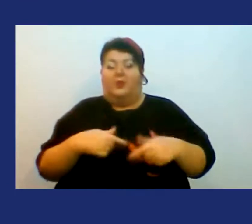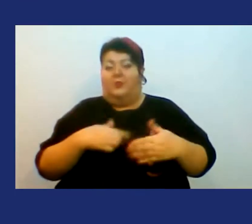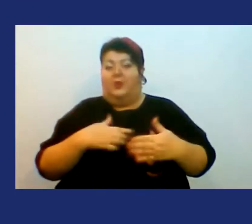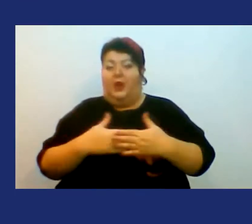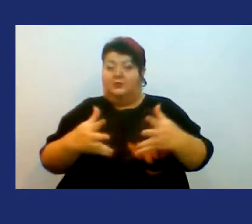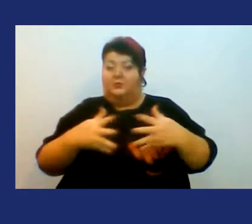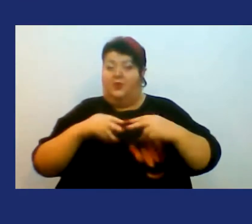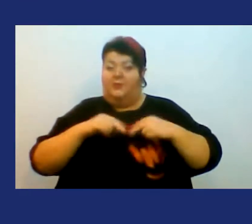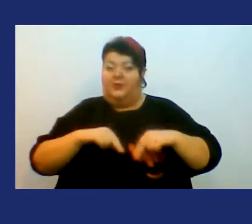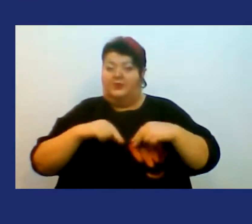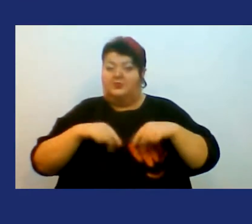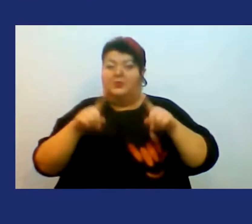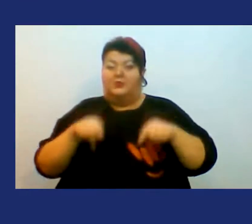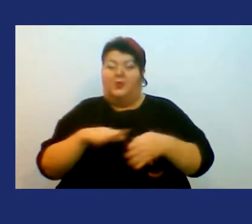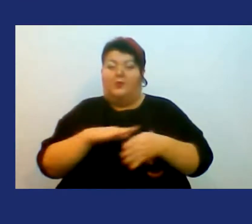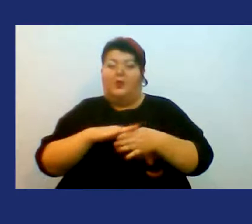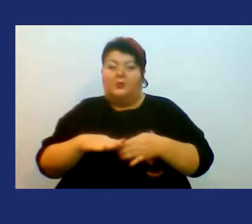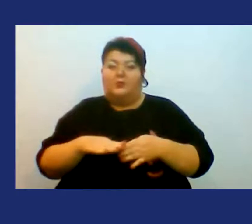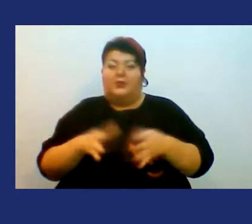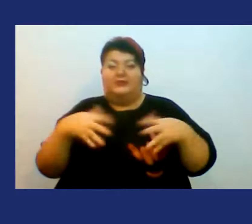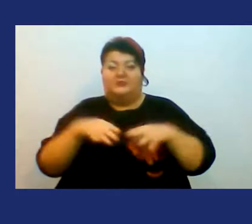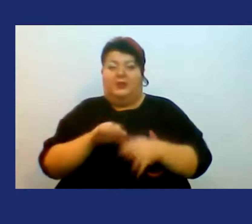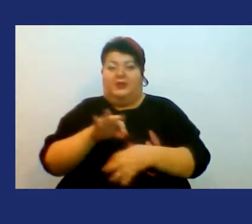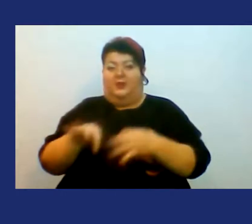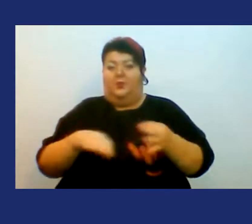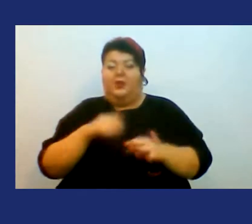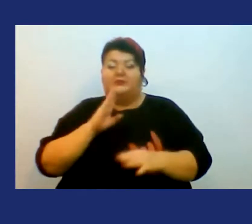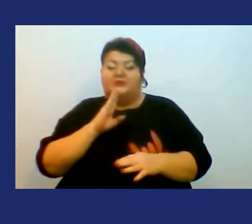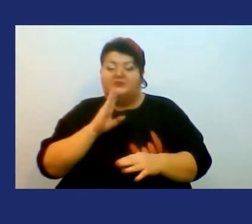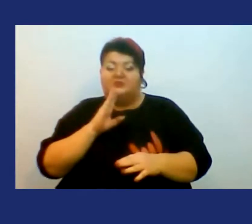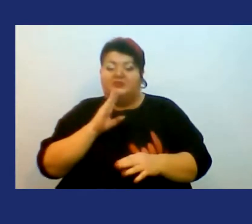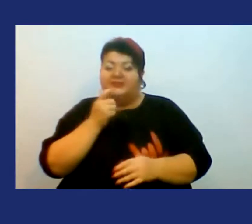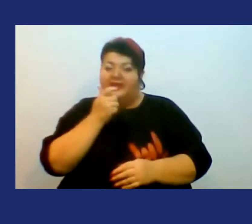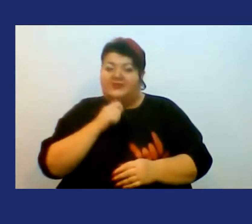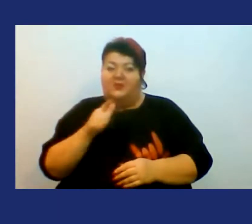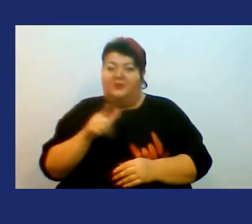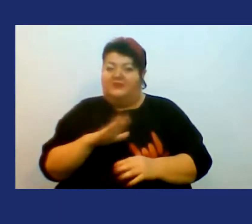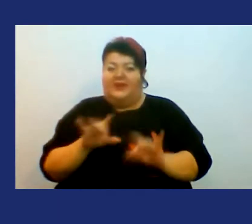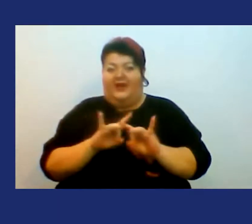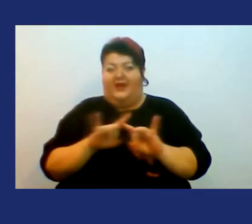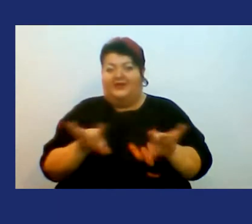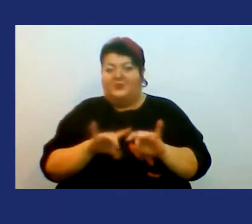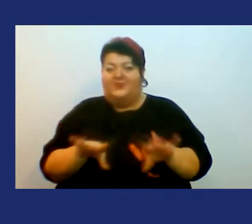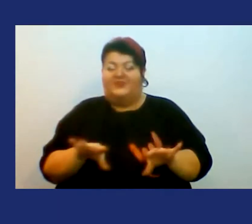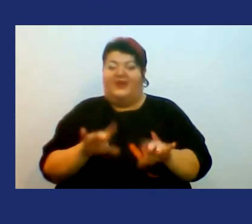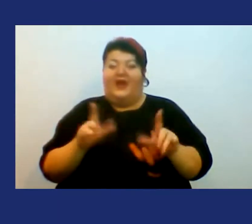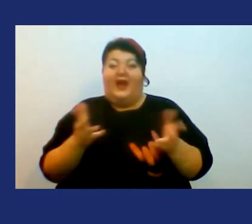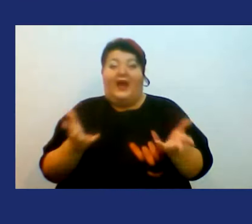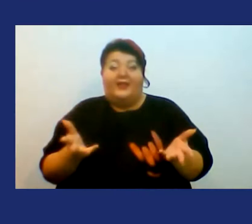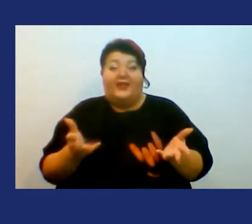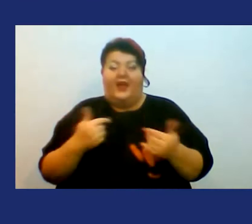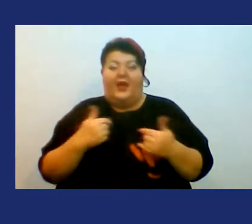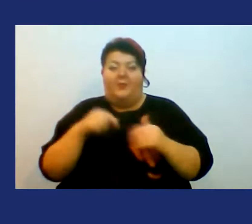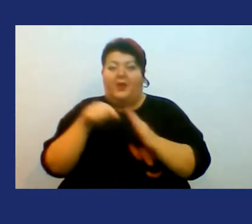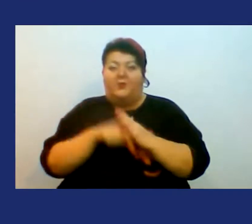and Fight for Rights NGO. We even had a joint project with them.